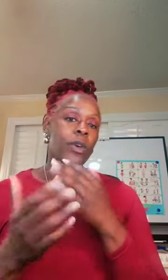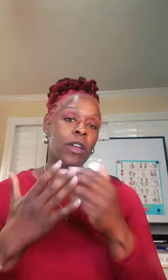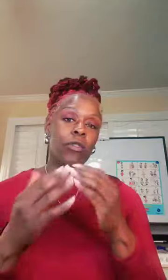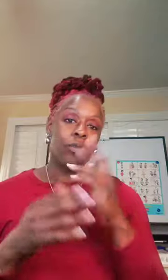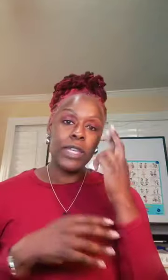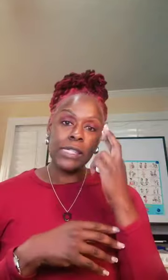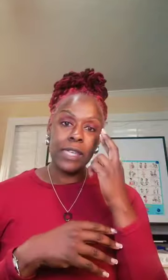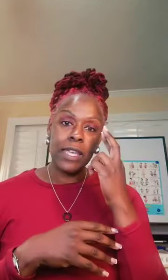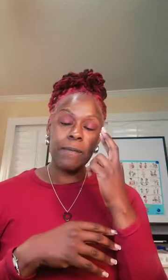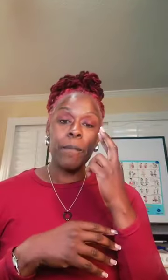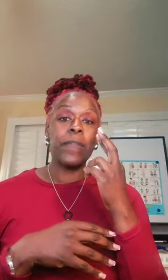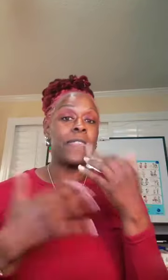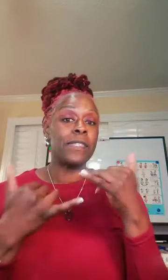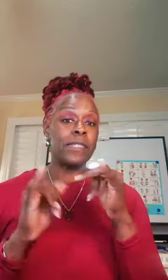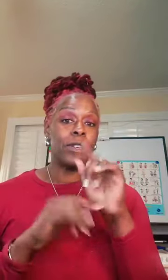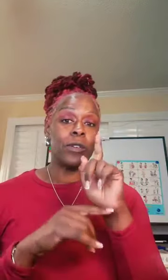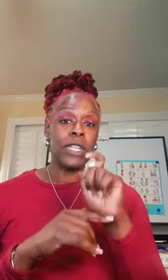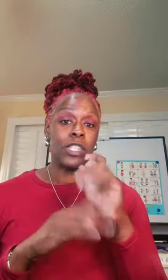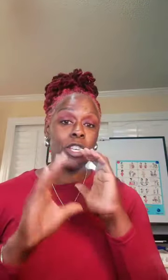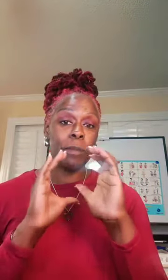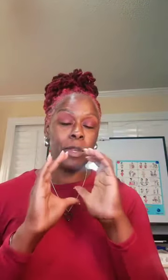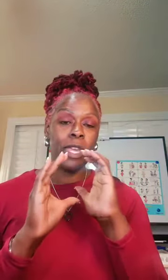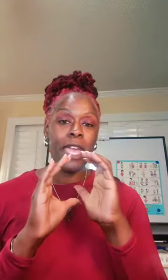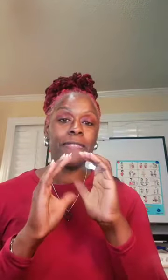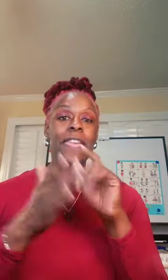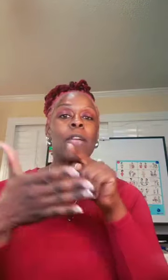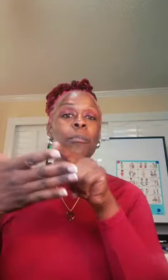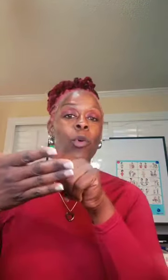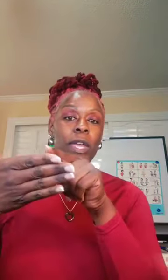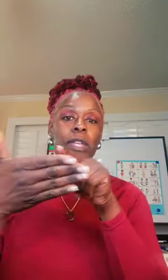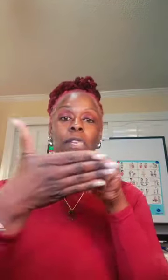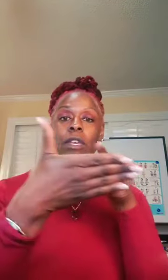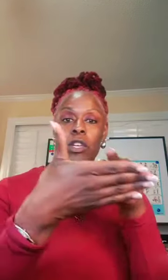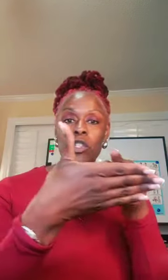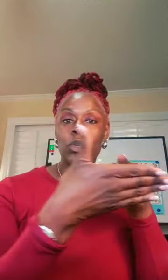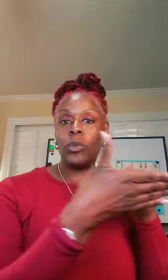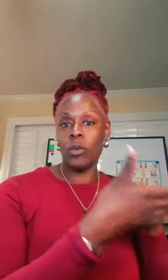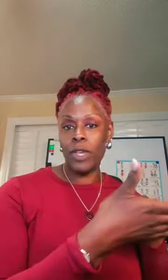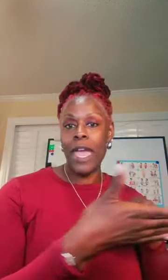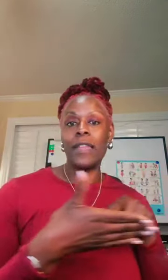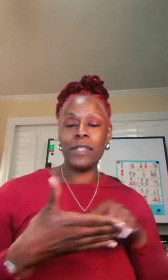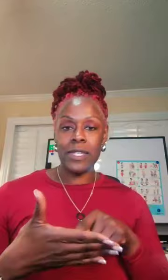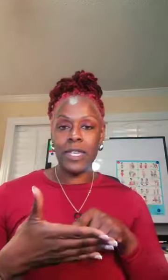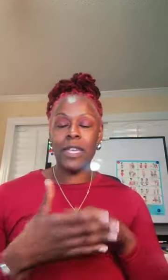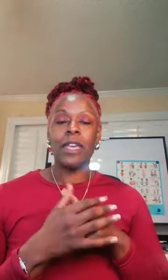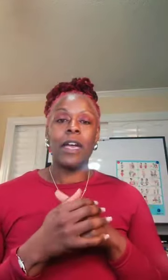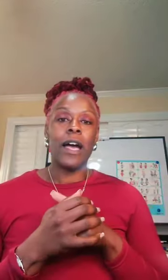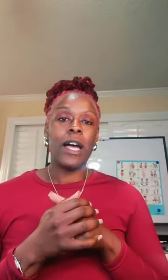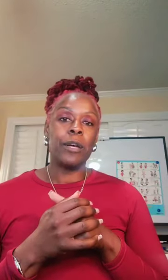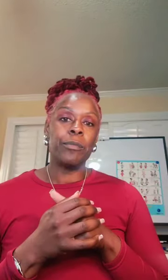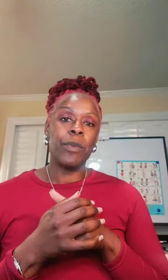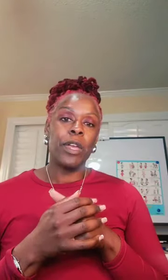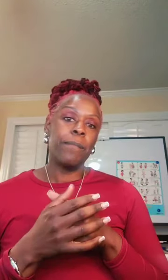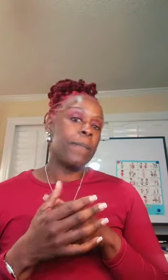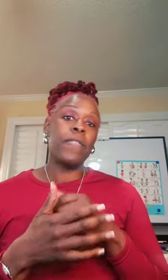whatever reason, but they still need to communicate. They can point to a reality. Maybe they're in